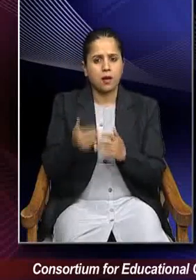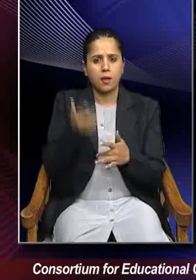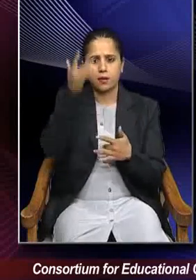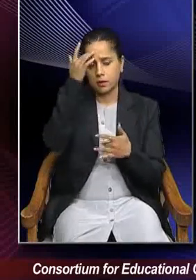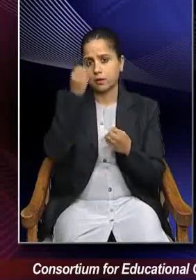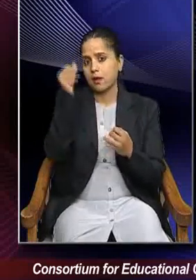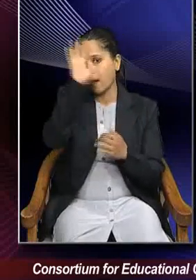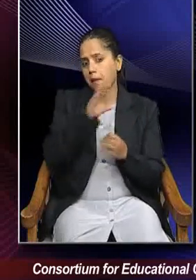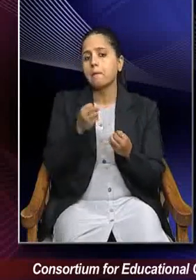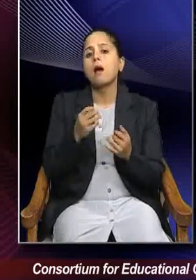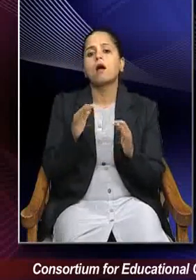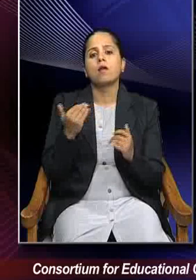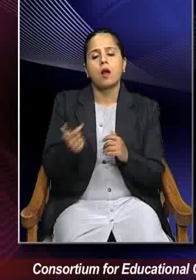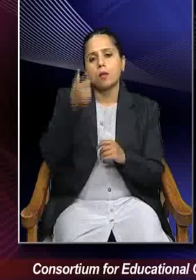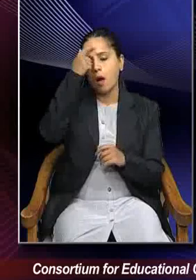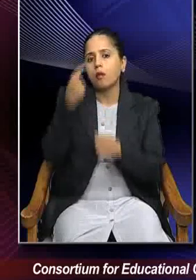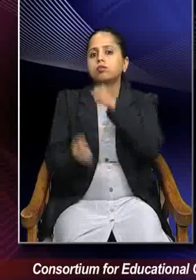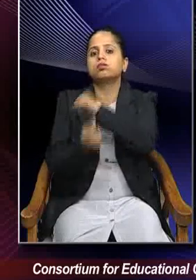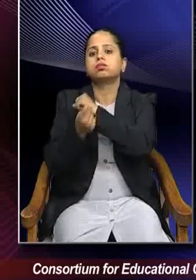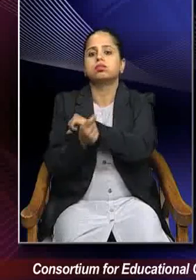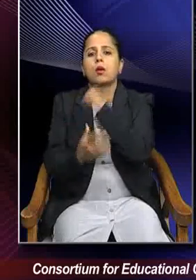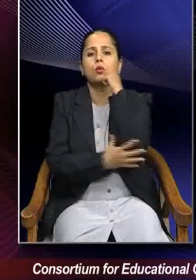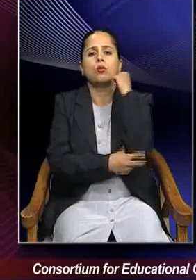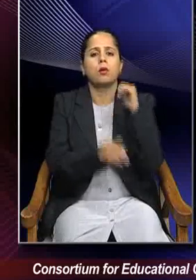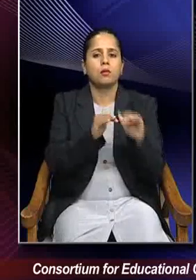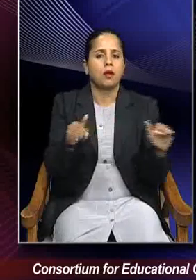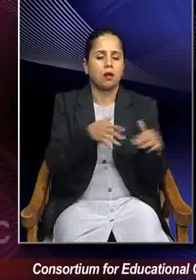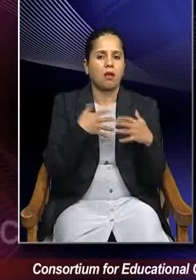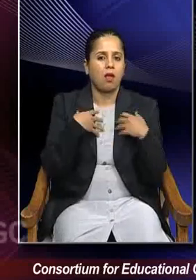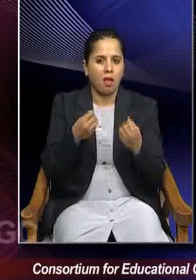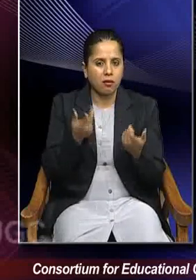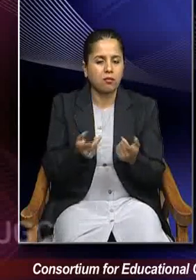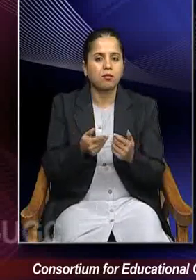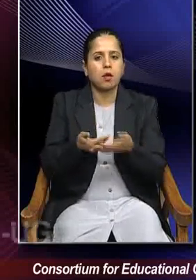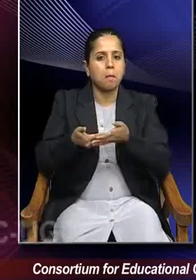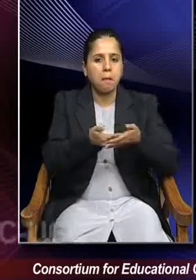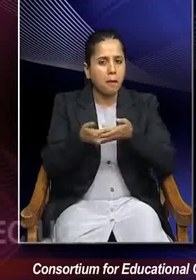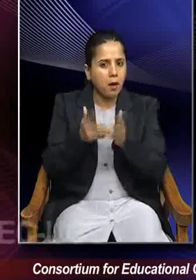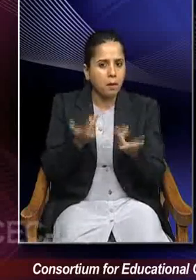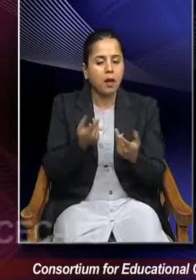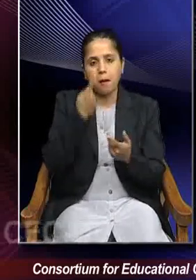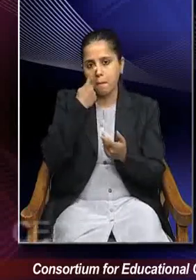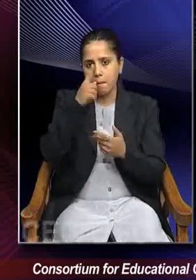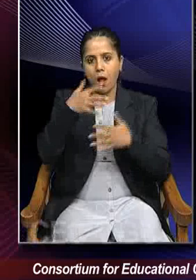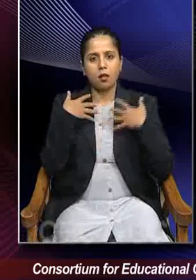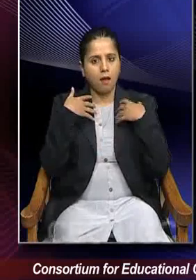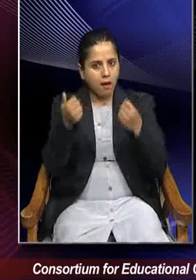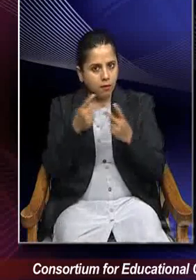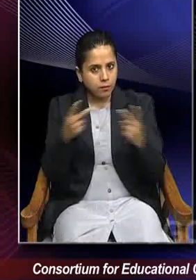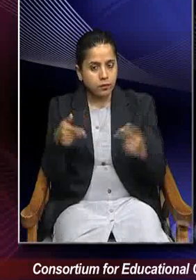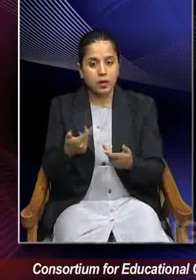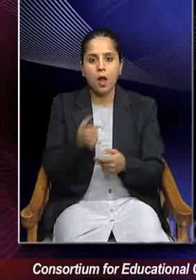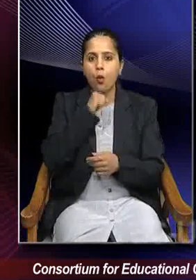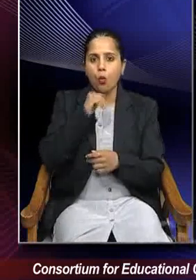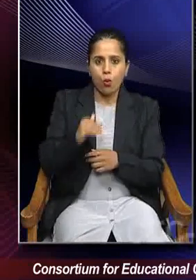country, the issue on, poor child health, infant health, maternal health, and of course the issues of aging